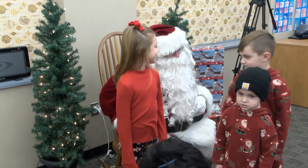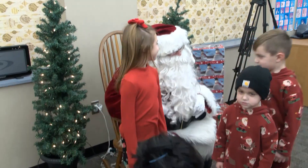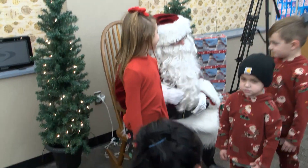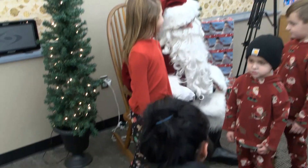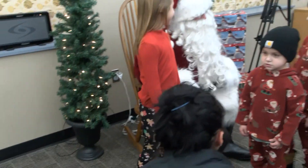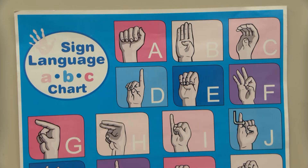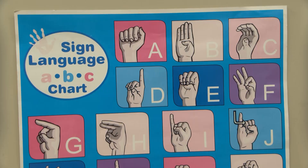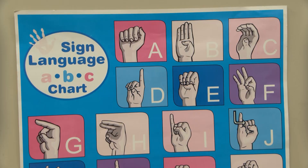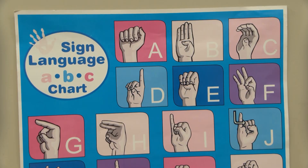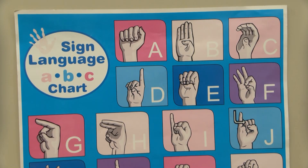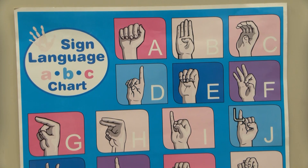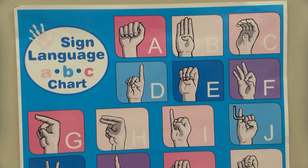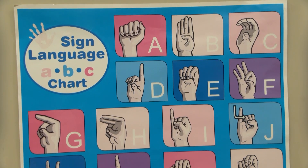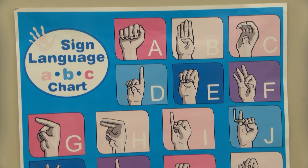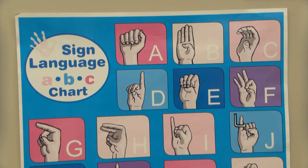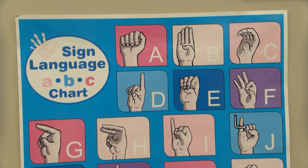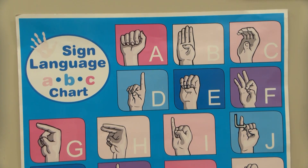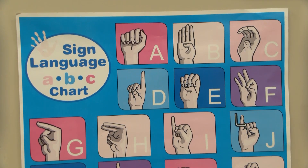What do you guys want?